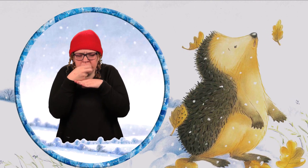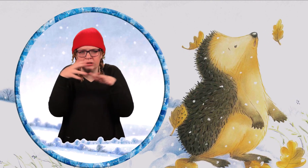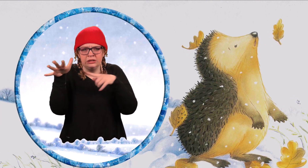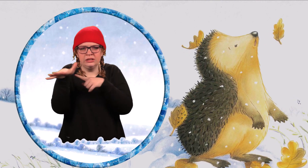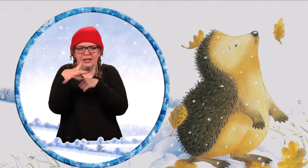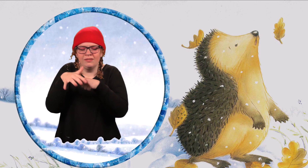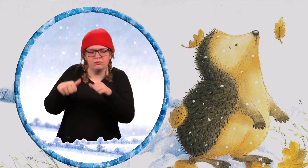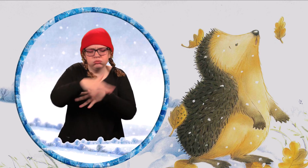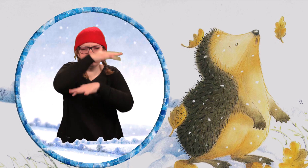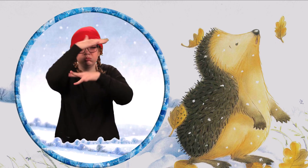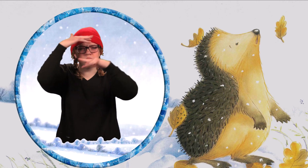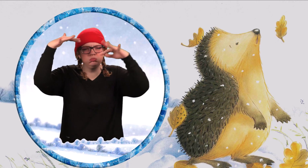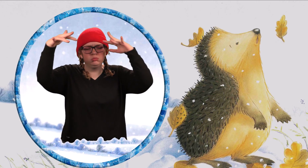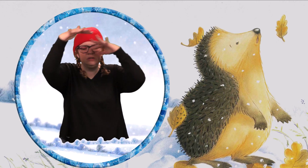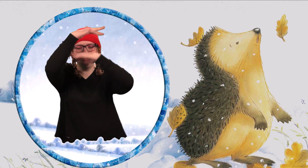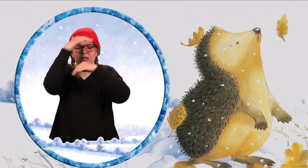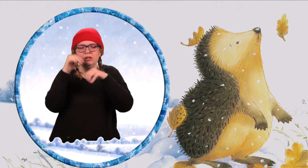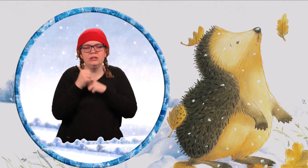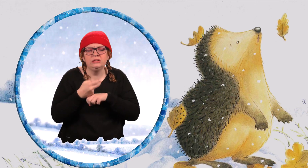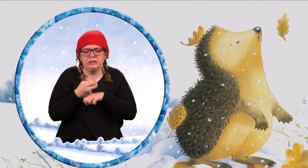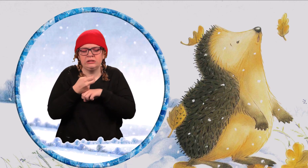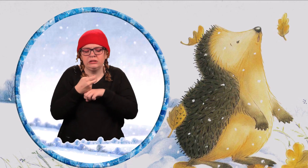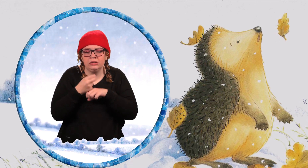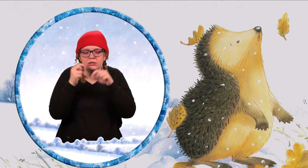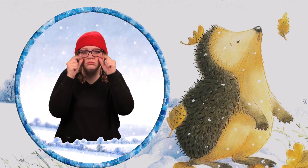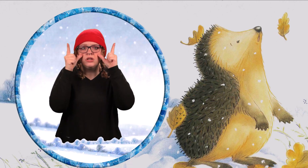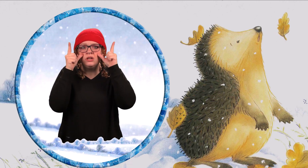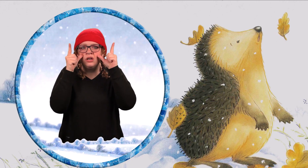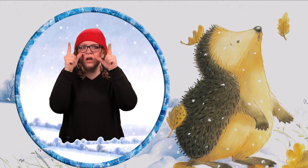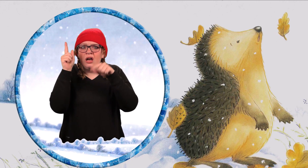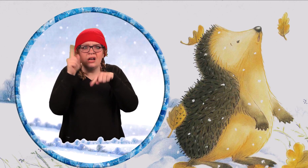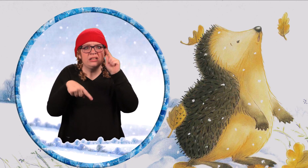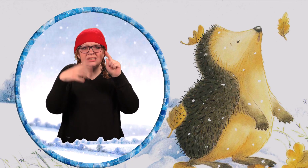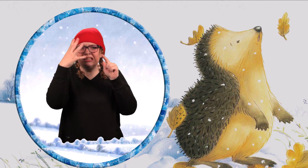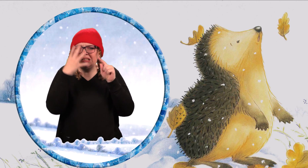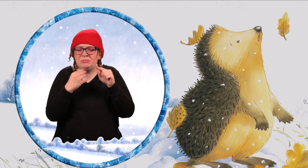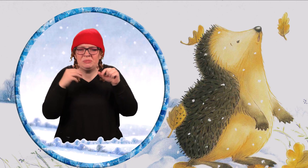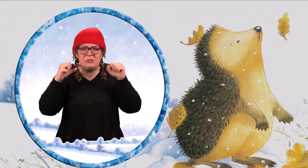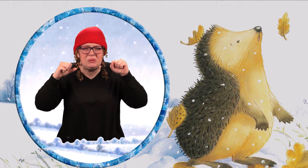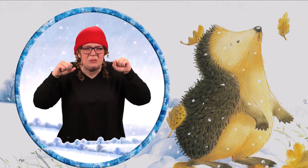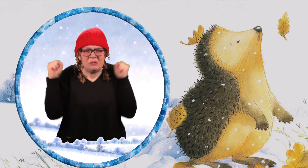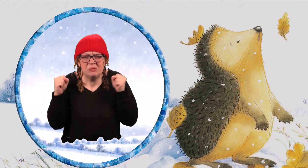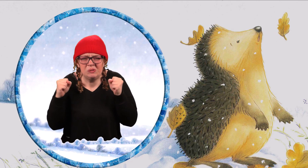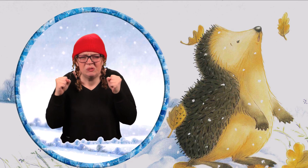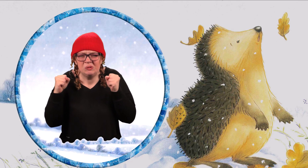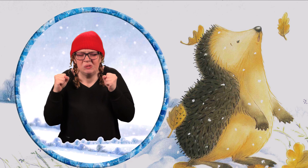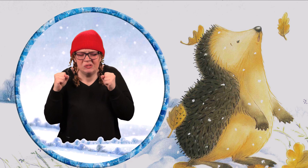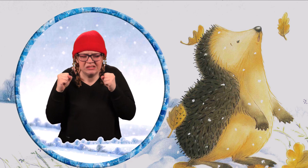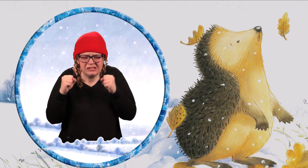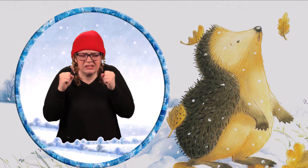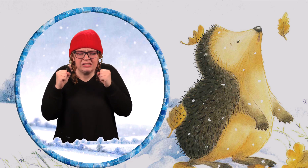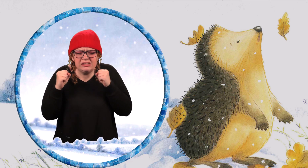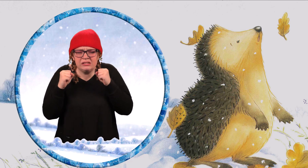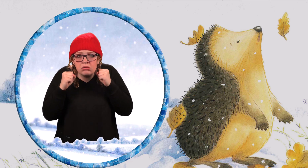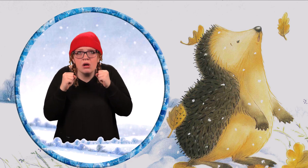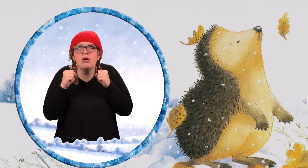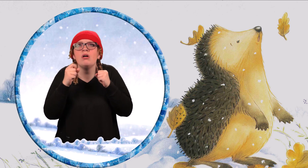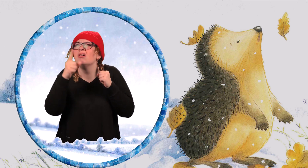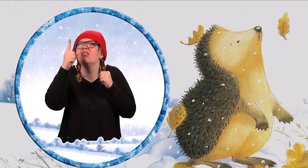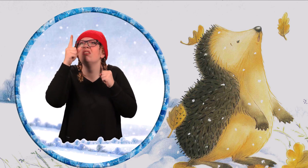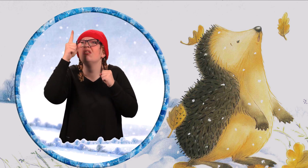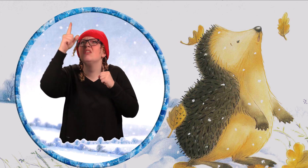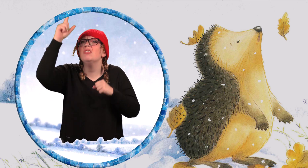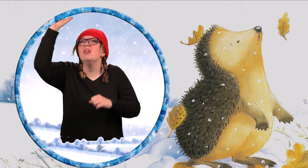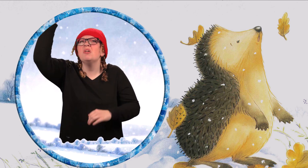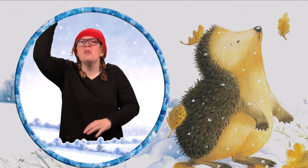of leaves high in the air, and he shivered in the snow. He tried to sleep again, but it was much